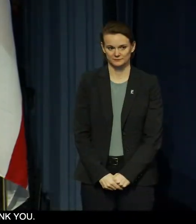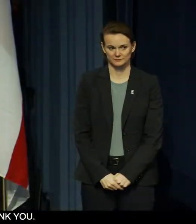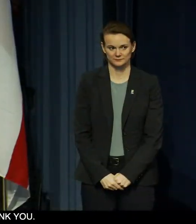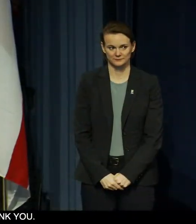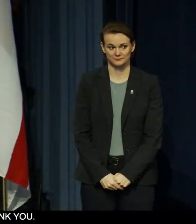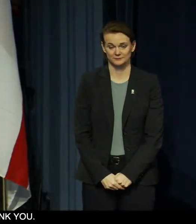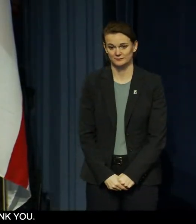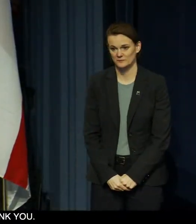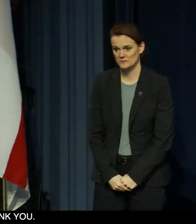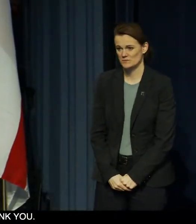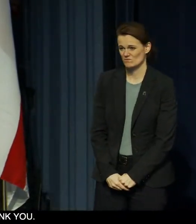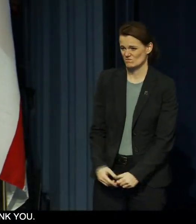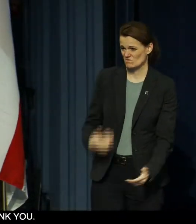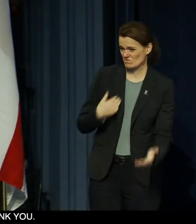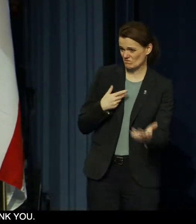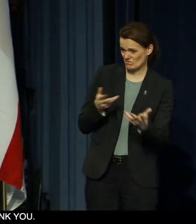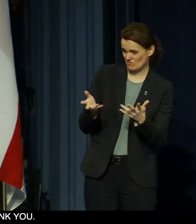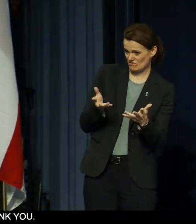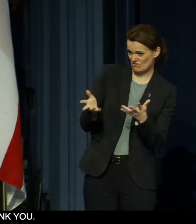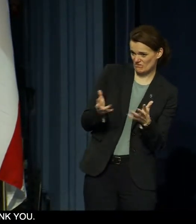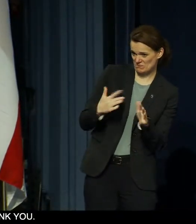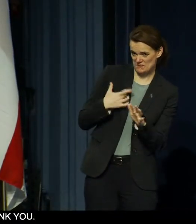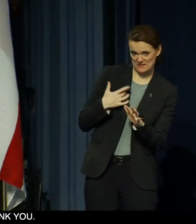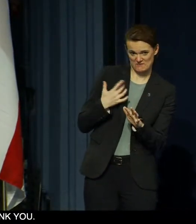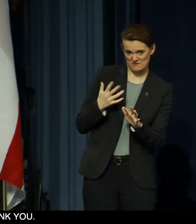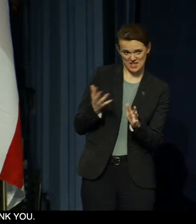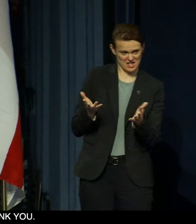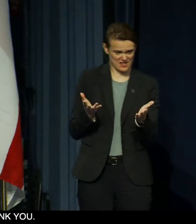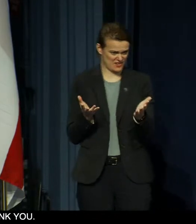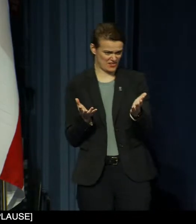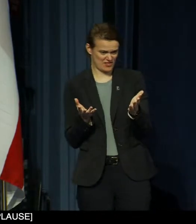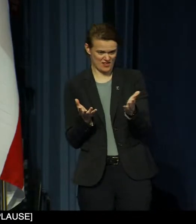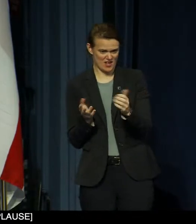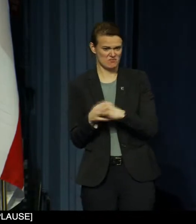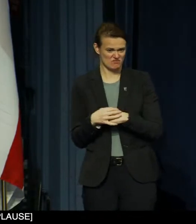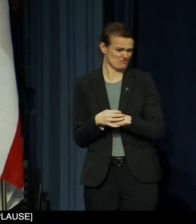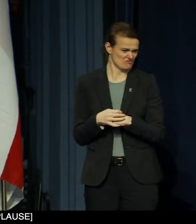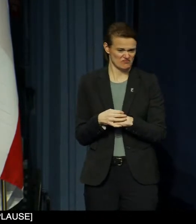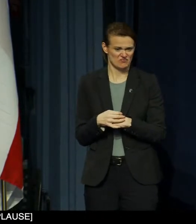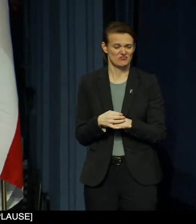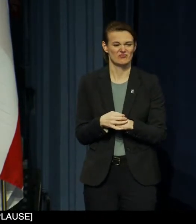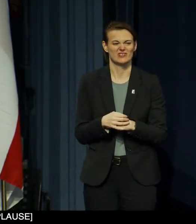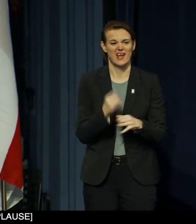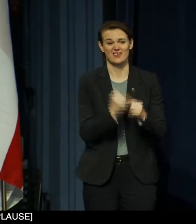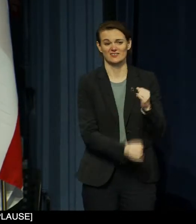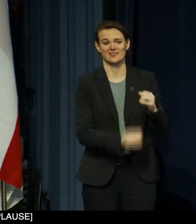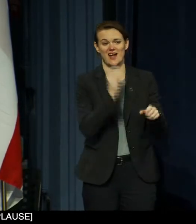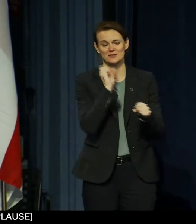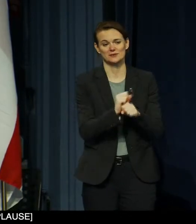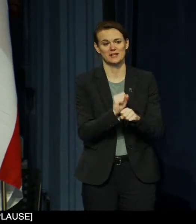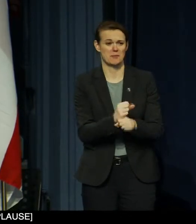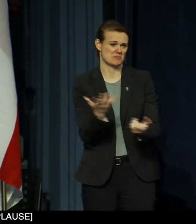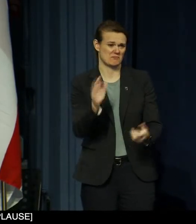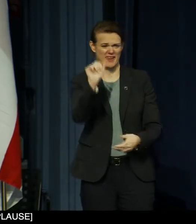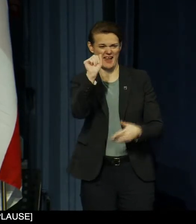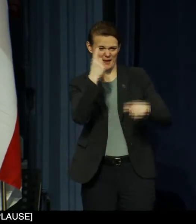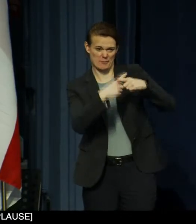I will quickly consult with my campus colleagues, and I think on their last assignment, let's give